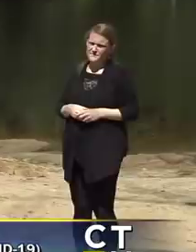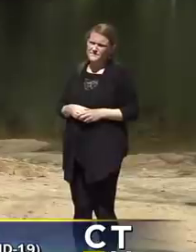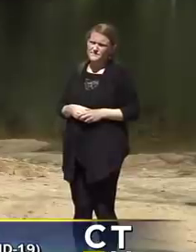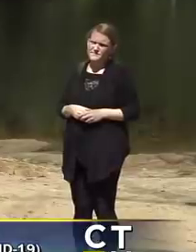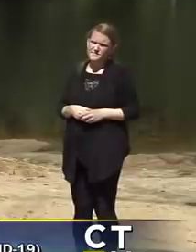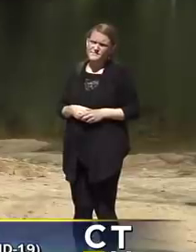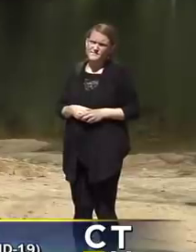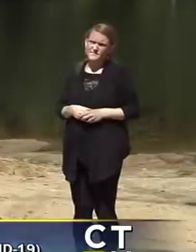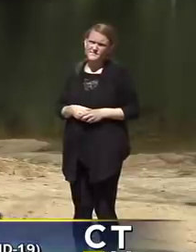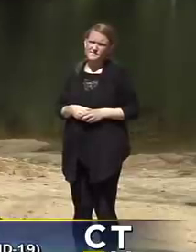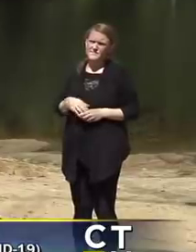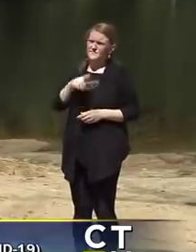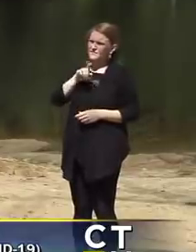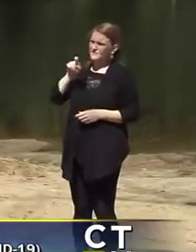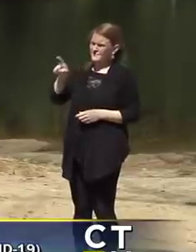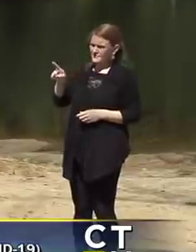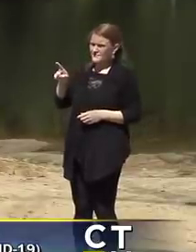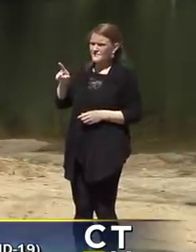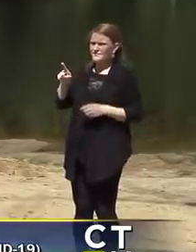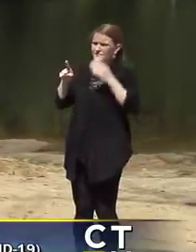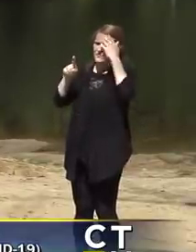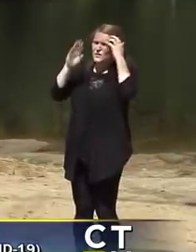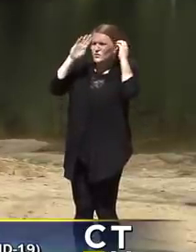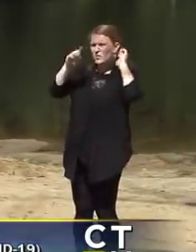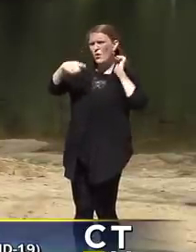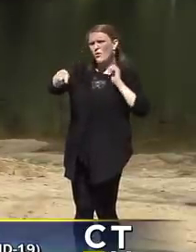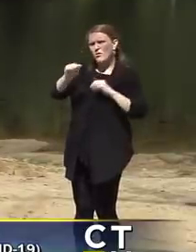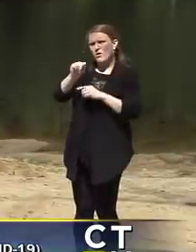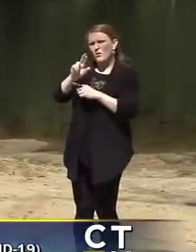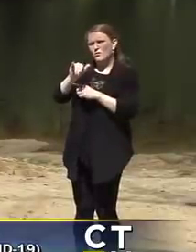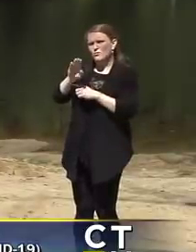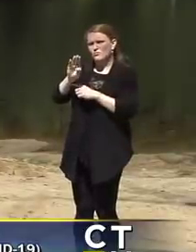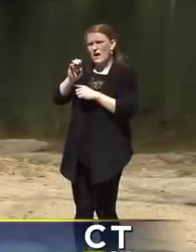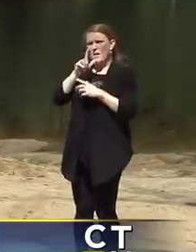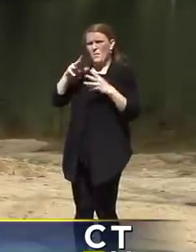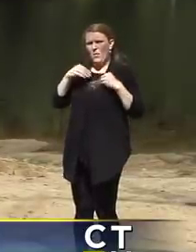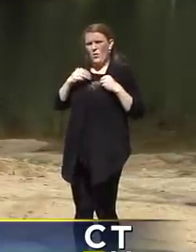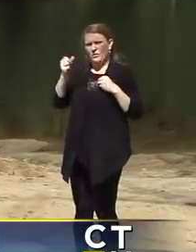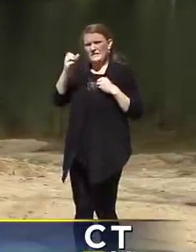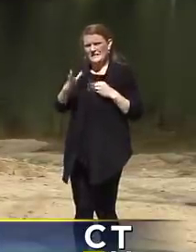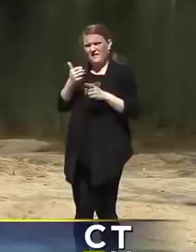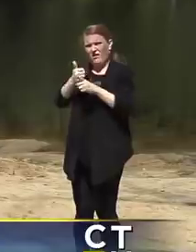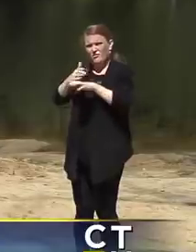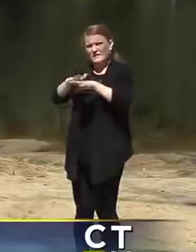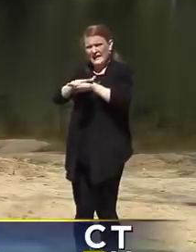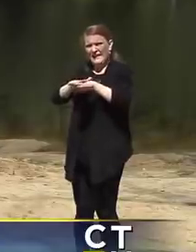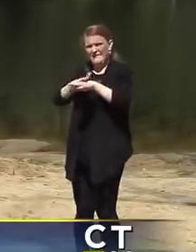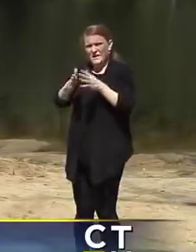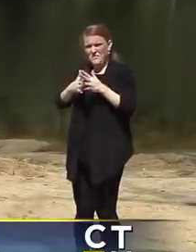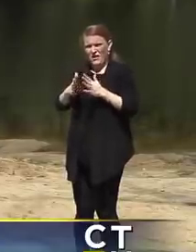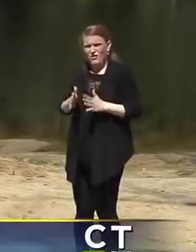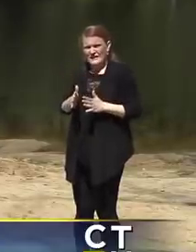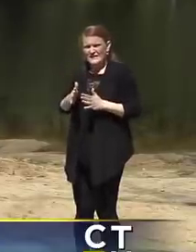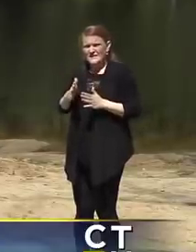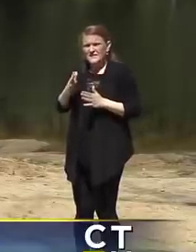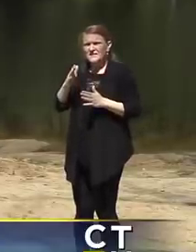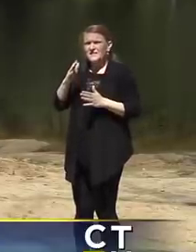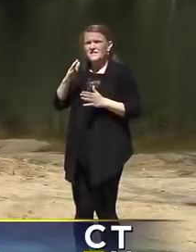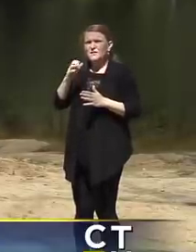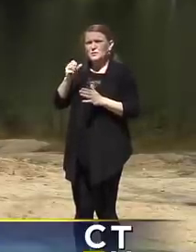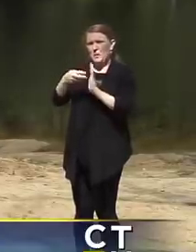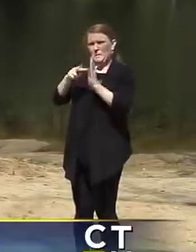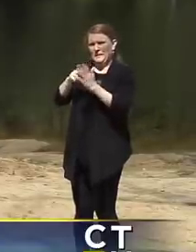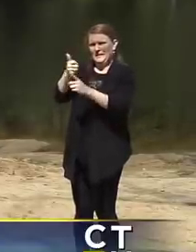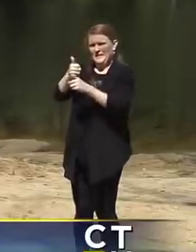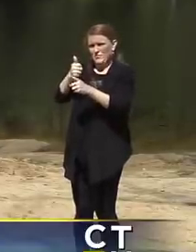other lawyers have described it to me as it's obviously not absolute. There's a lot of complicated interactions with the state of Connecticut